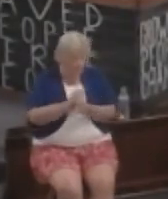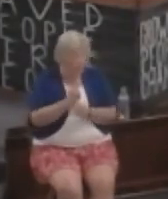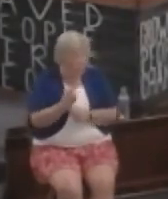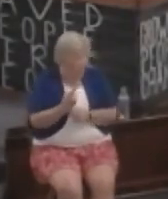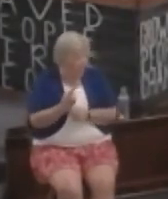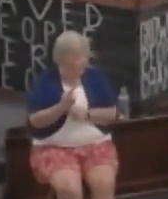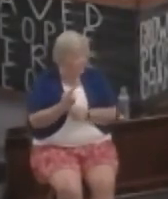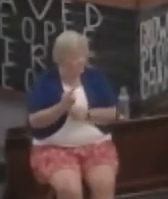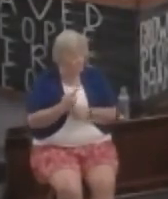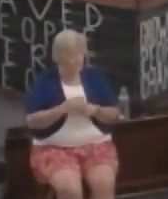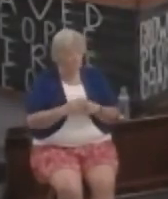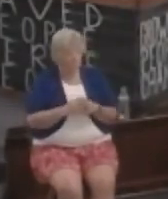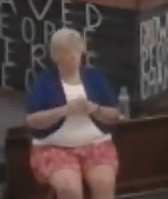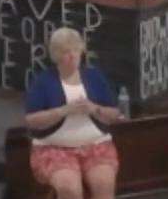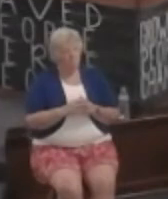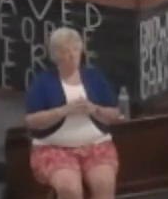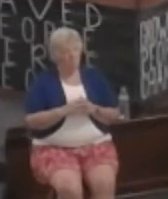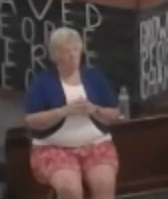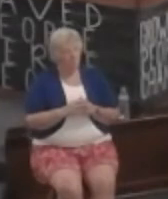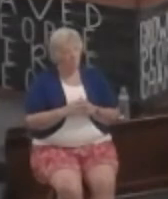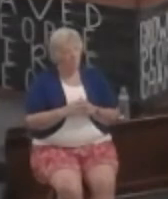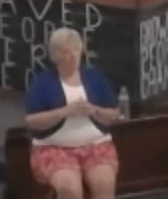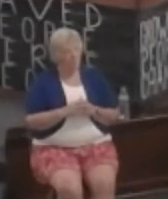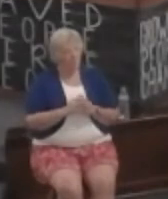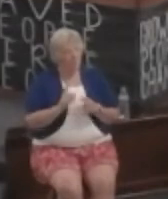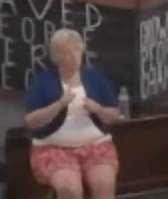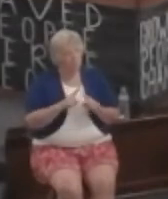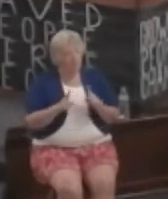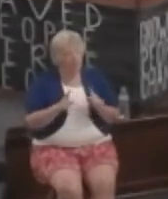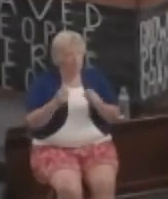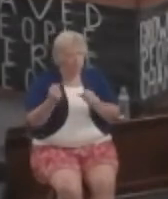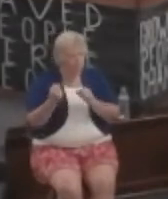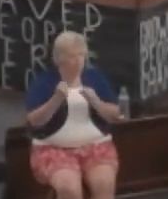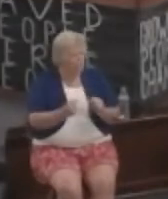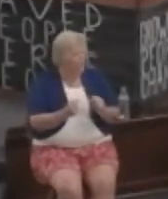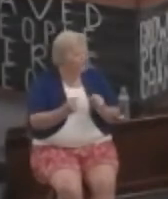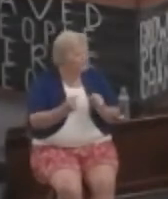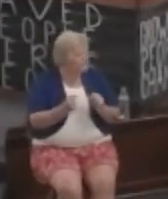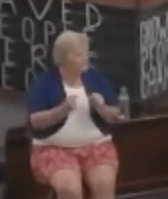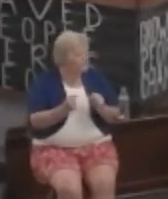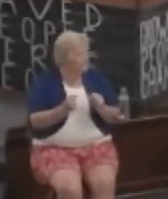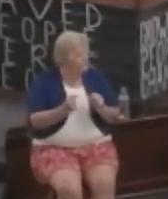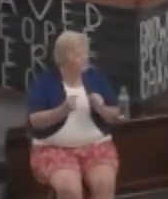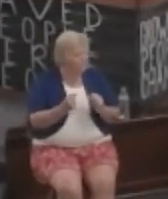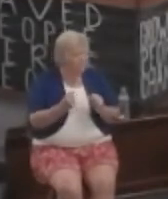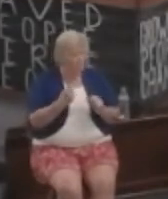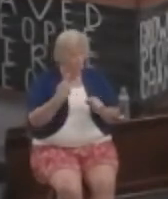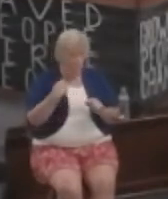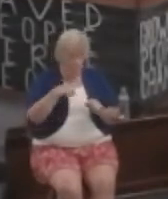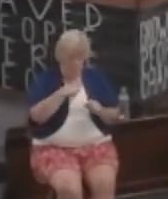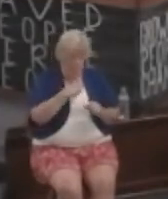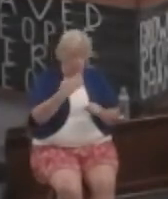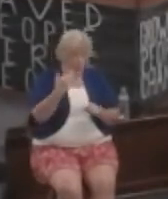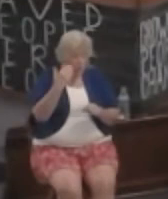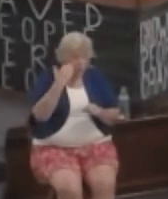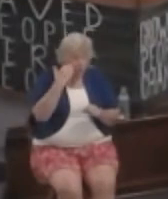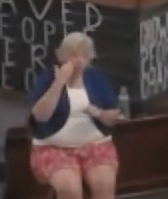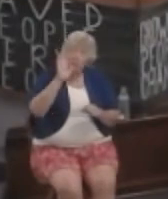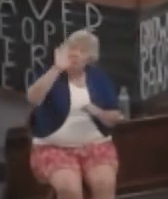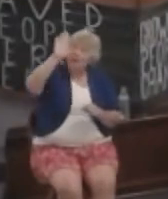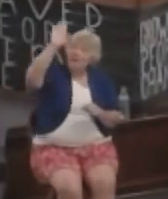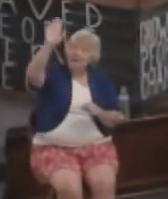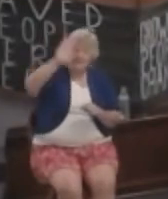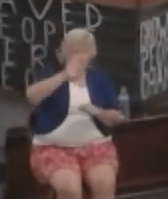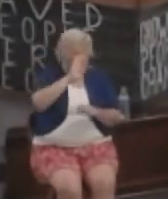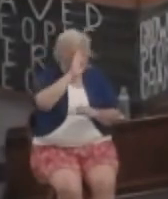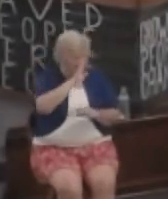I can also say without hesitation that what gives us strength to keep going is the fact that we know that we have sonship. We know